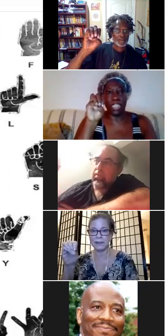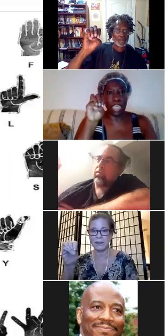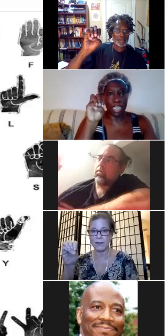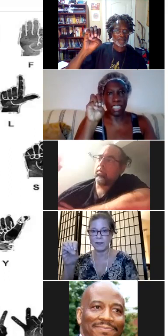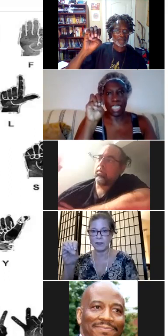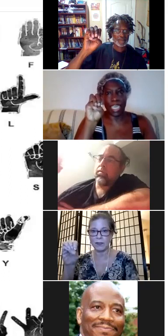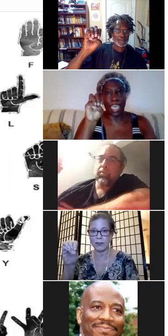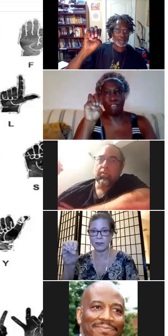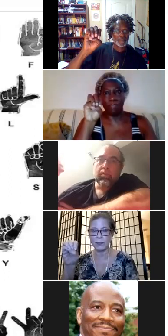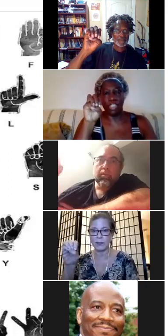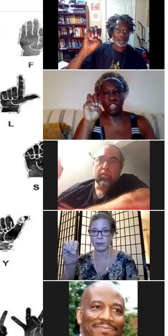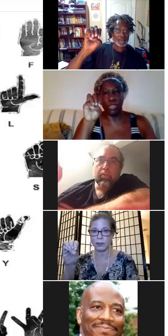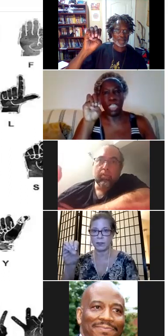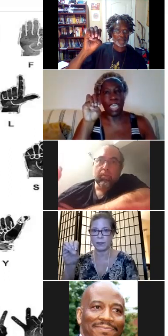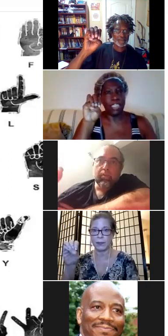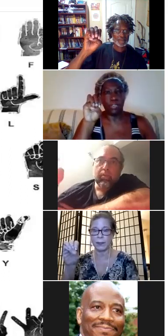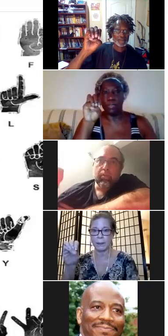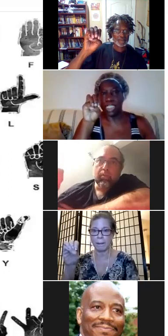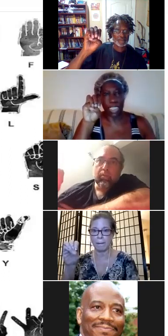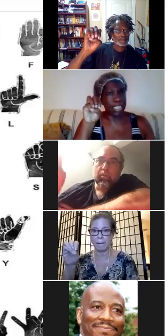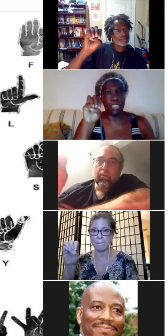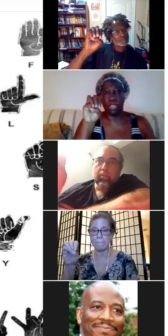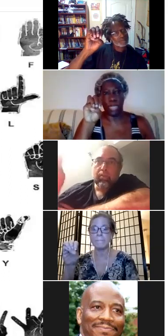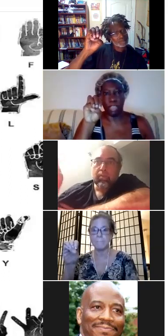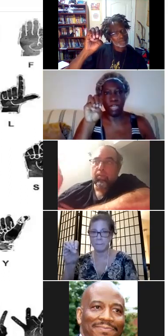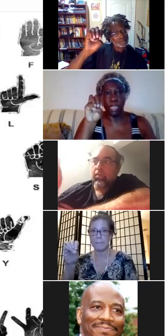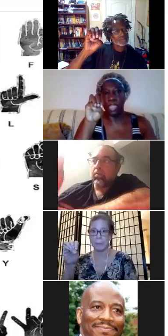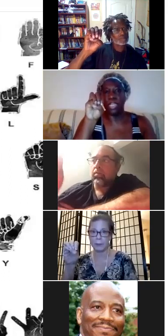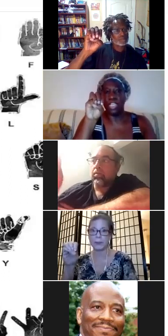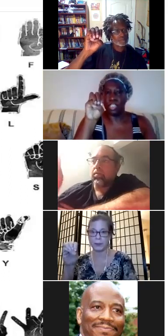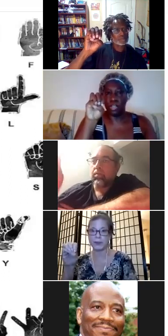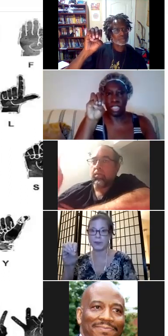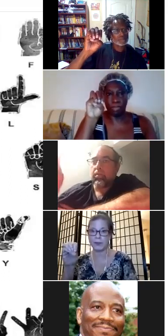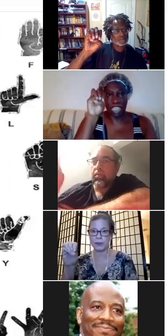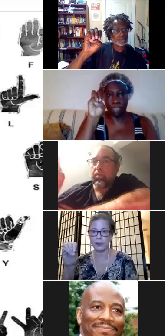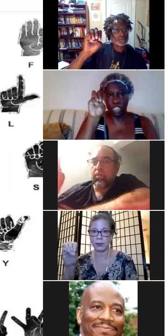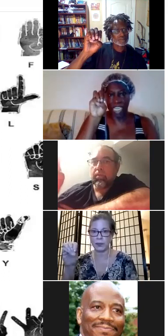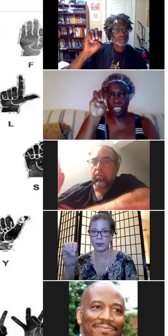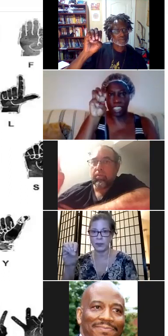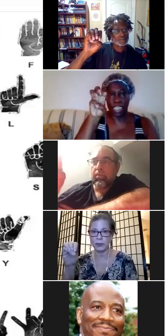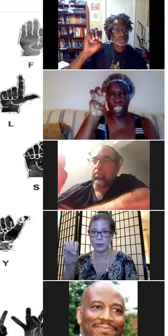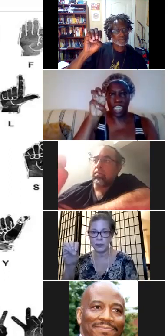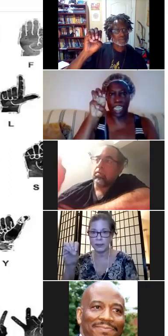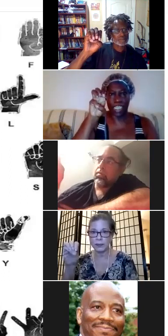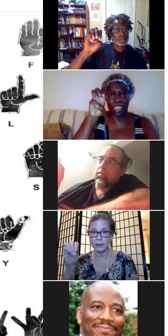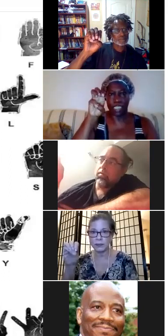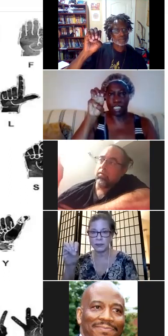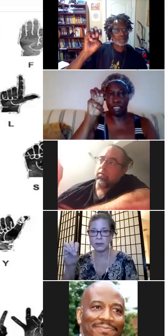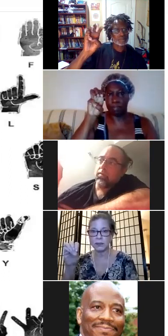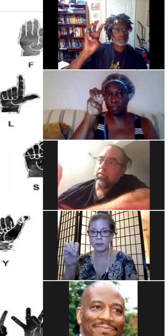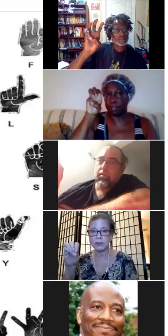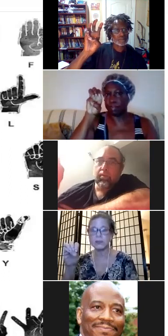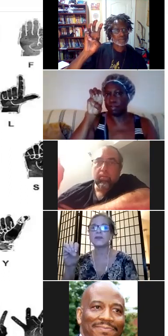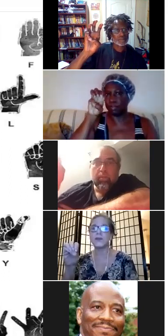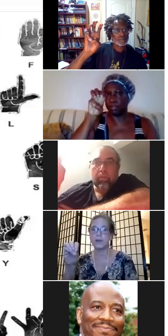certain signs that have 2 signs or 3 signs or whatever. So sometimes you might see an E like this.